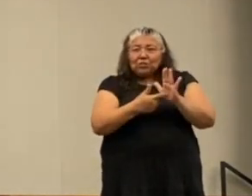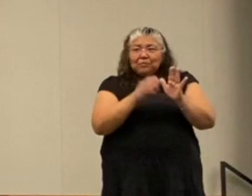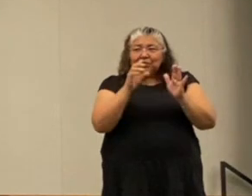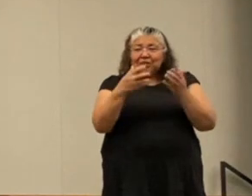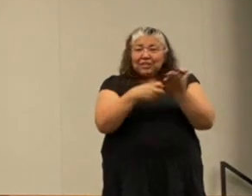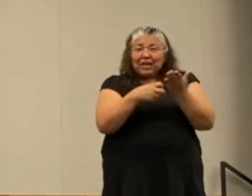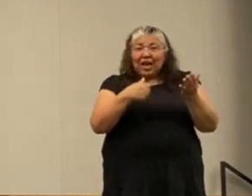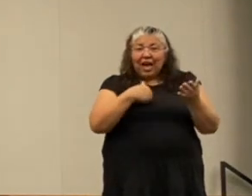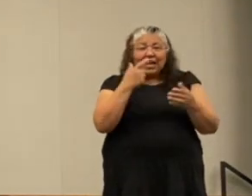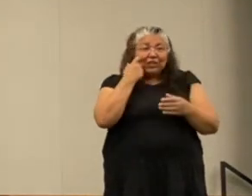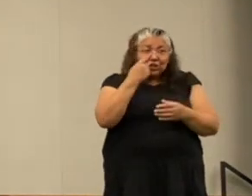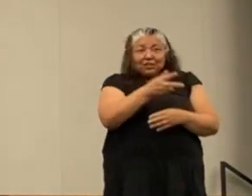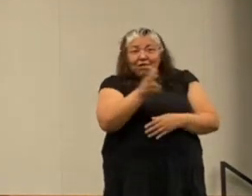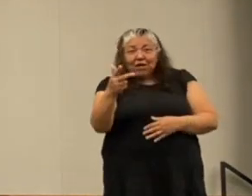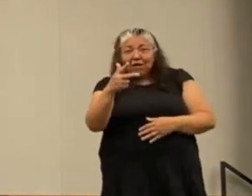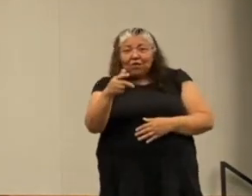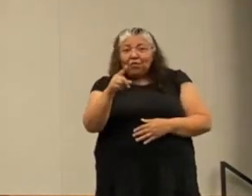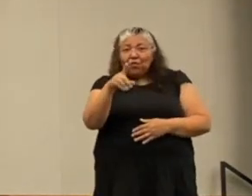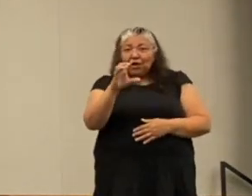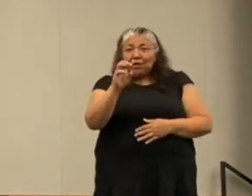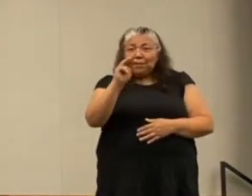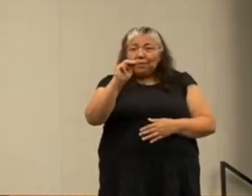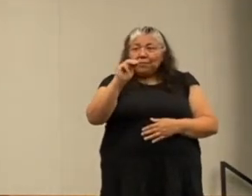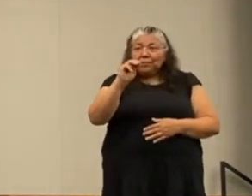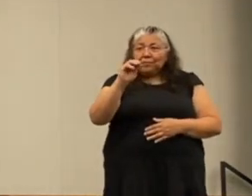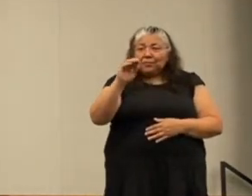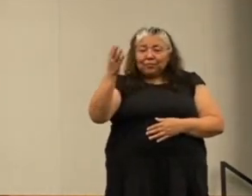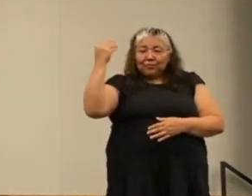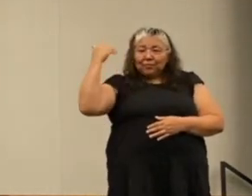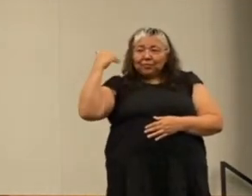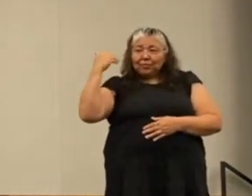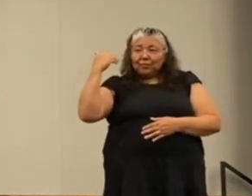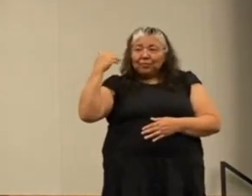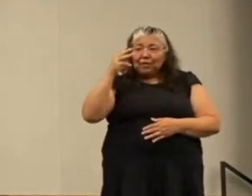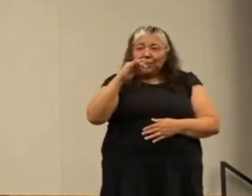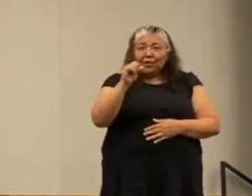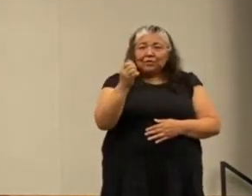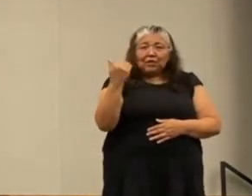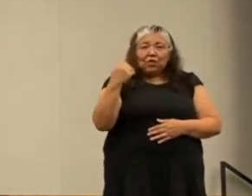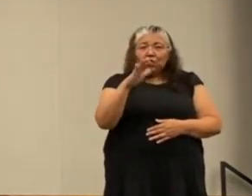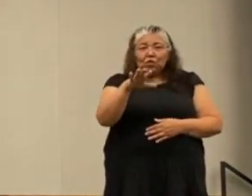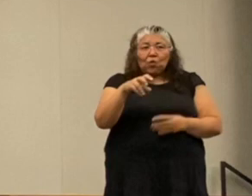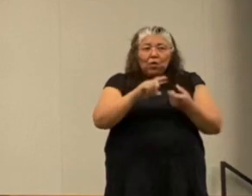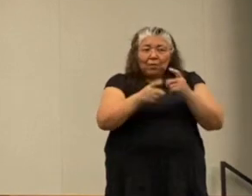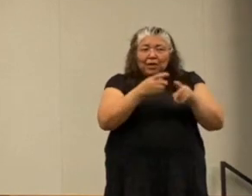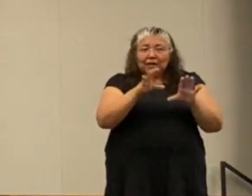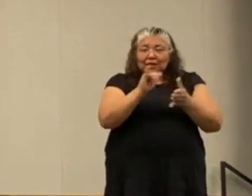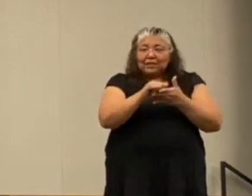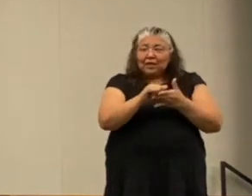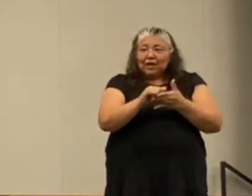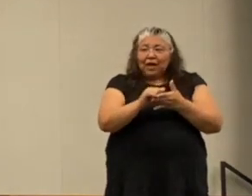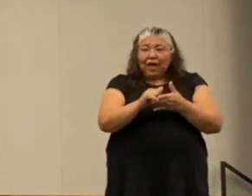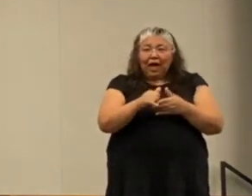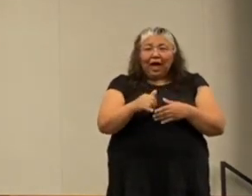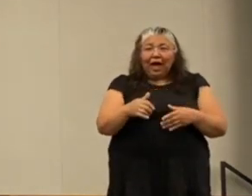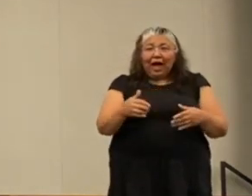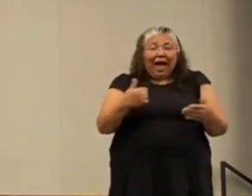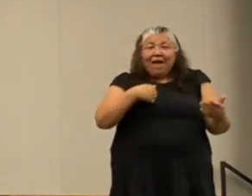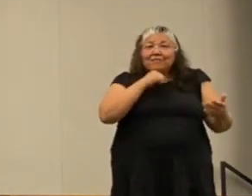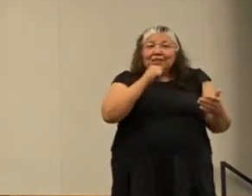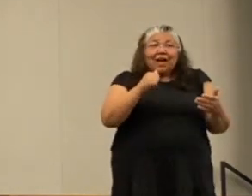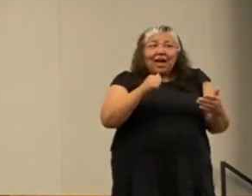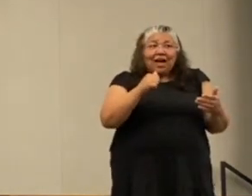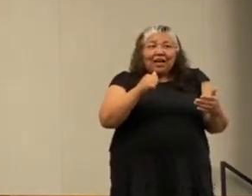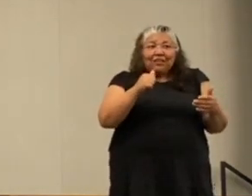was like, I just got pulled over 100 miles an hour, 100 miles ago. Your buddy did it. I haven't even